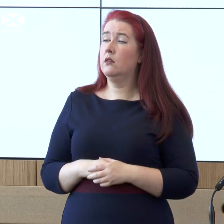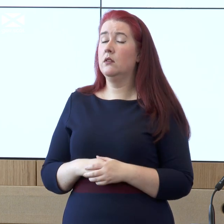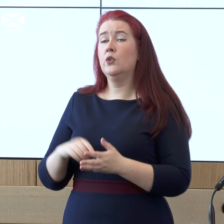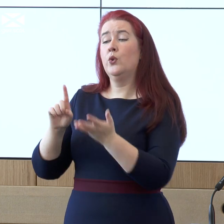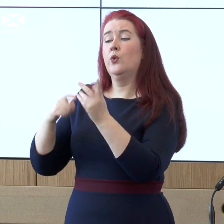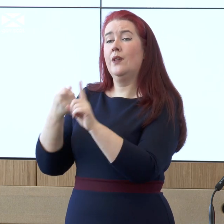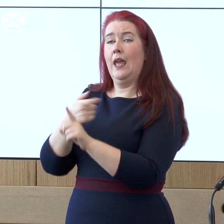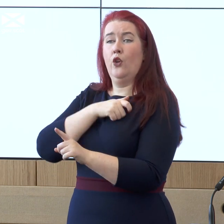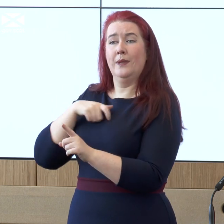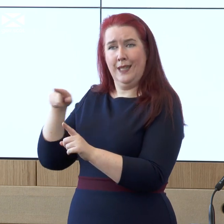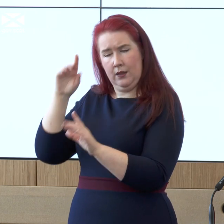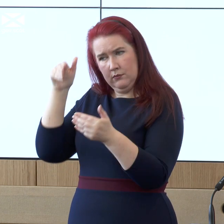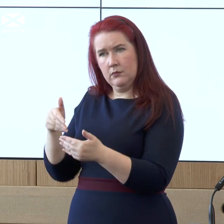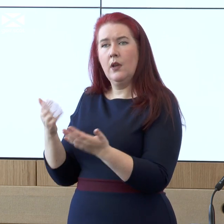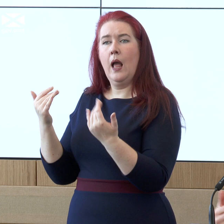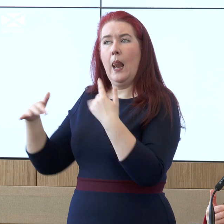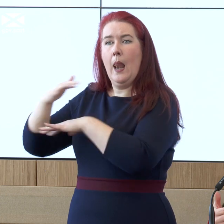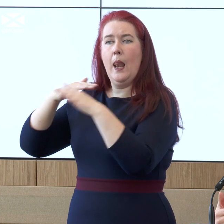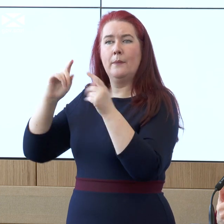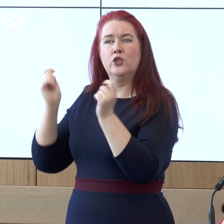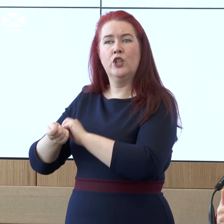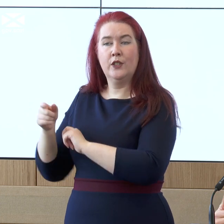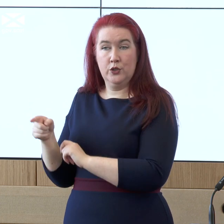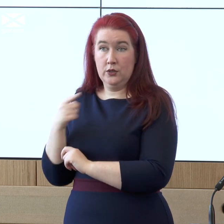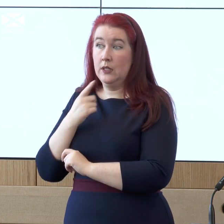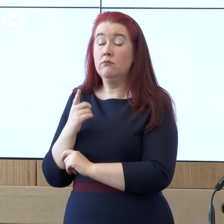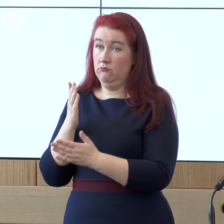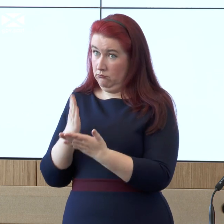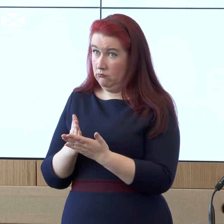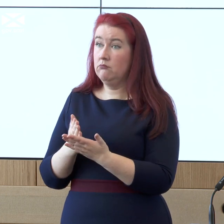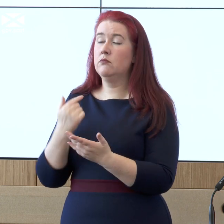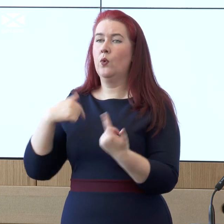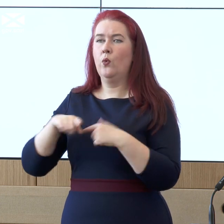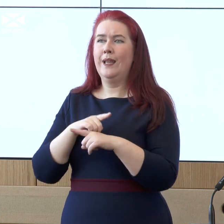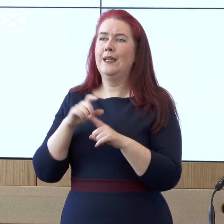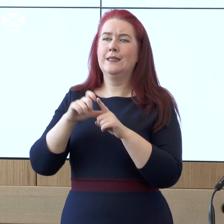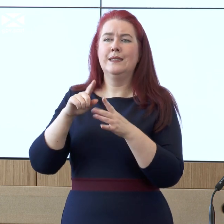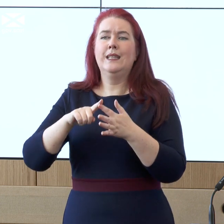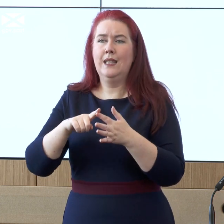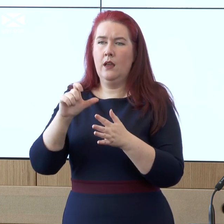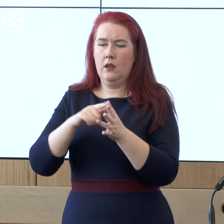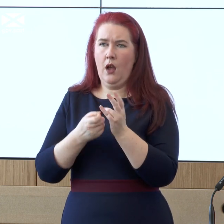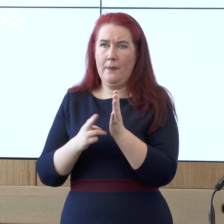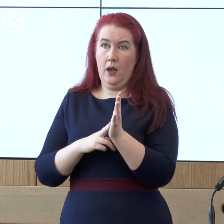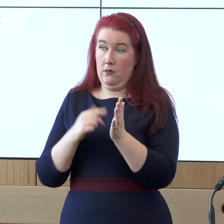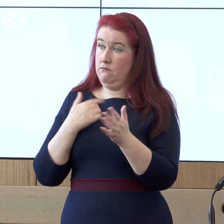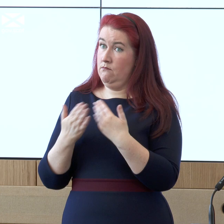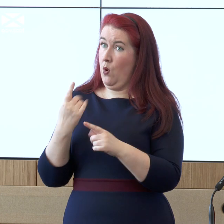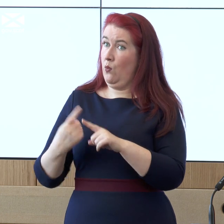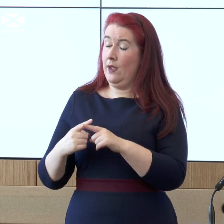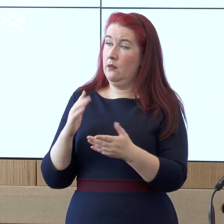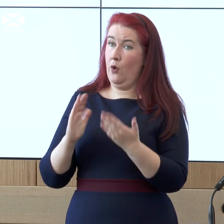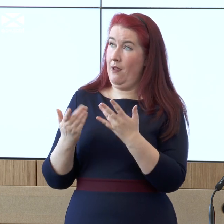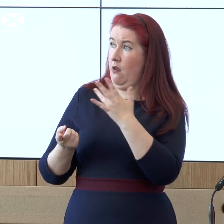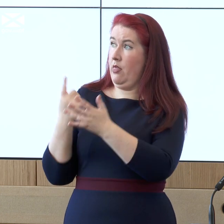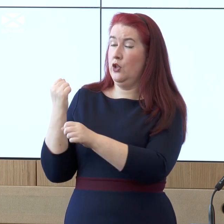Climate Change confirmed just last year that we have decarbonised more quickly than any G20 nation. We've